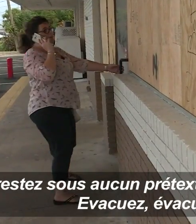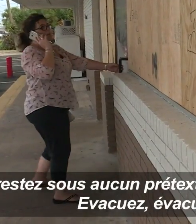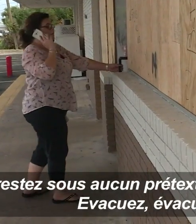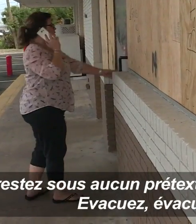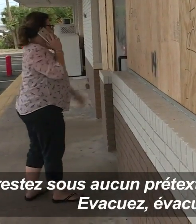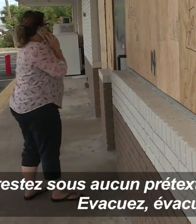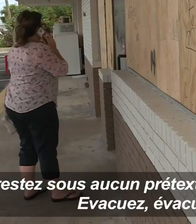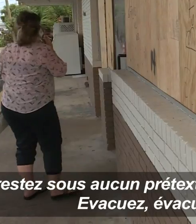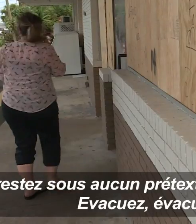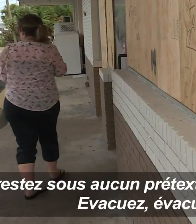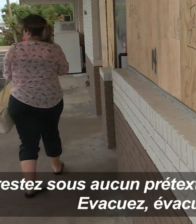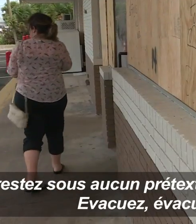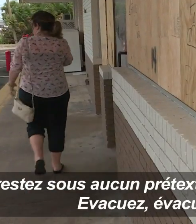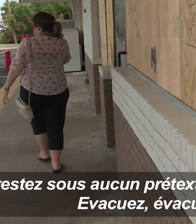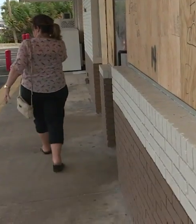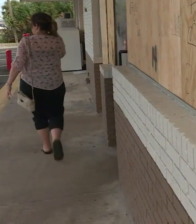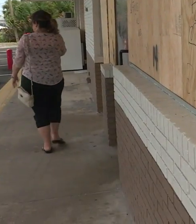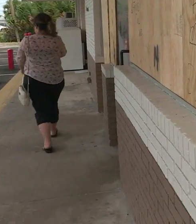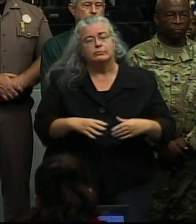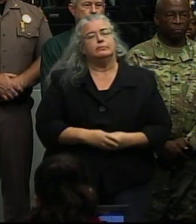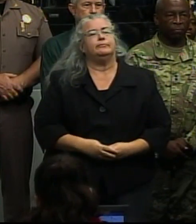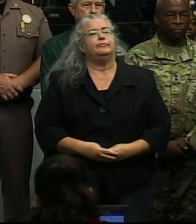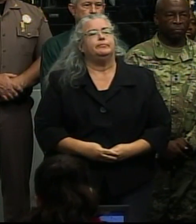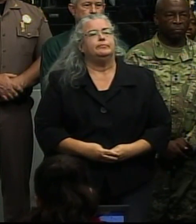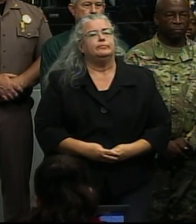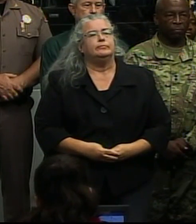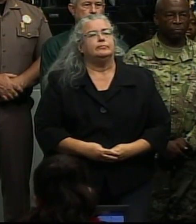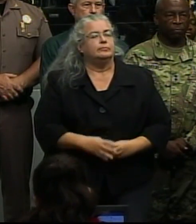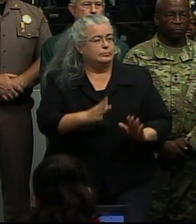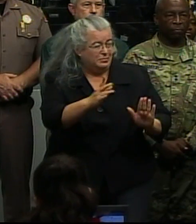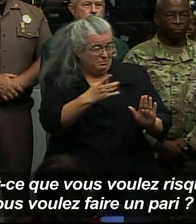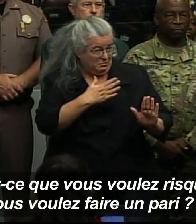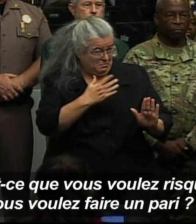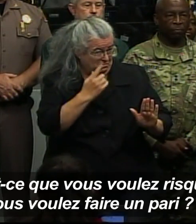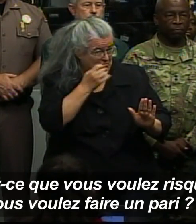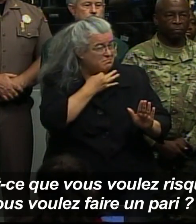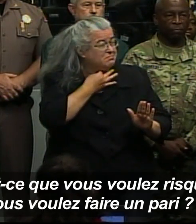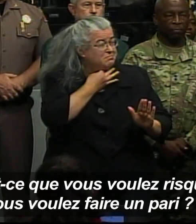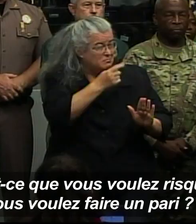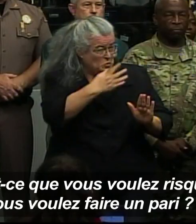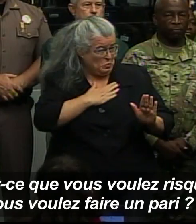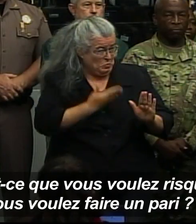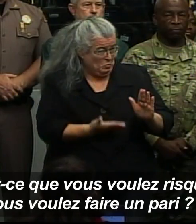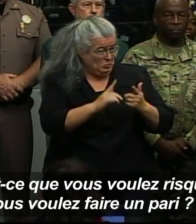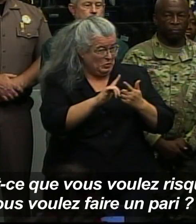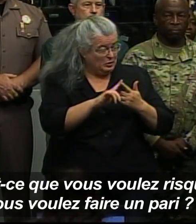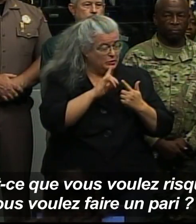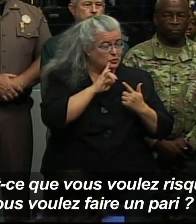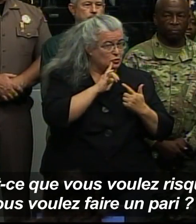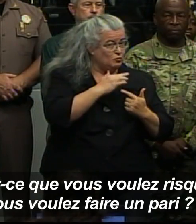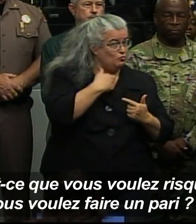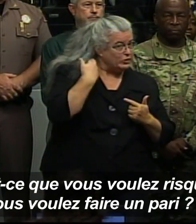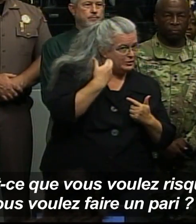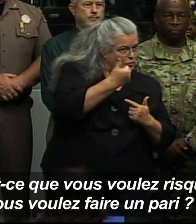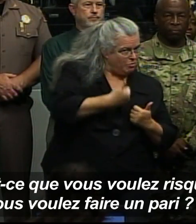Evacuate, evacuate, evacuate. Are you willing to take a chance to risk your life? Are you willing to take a